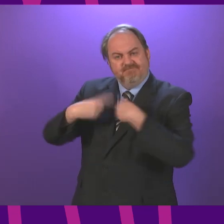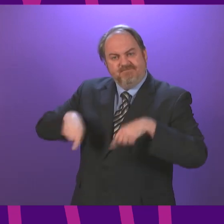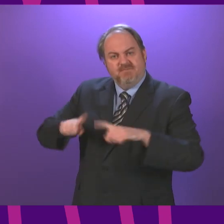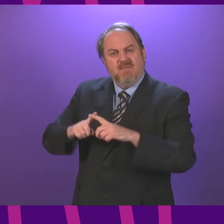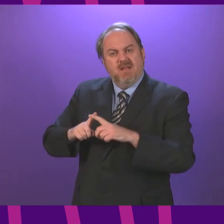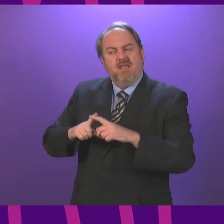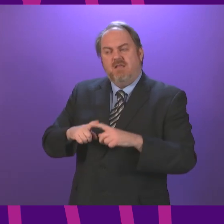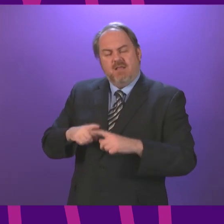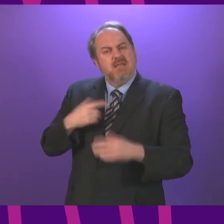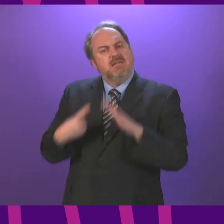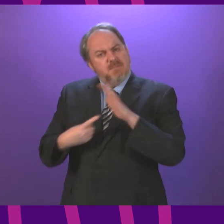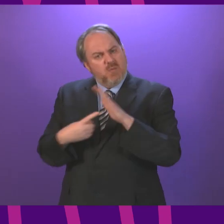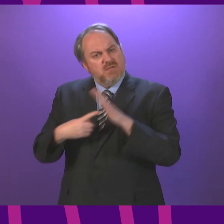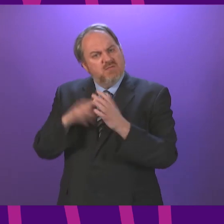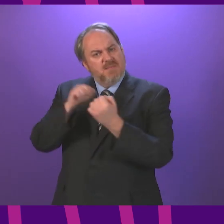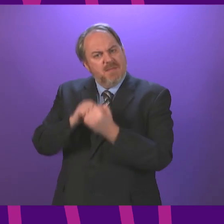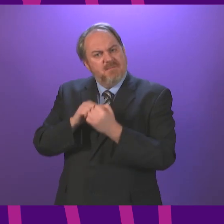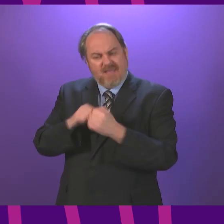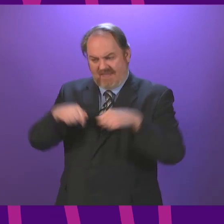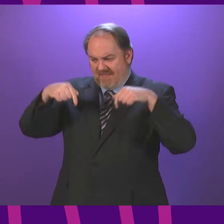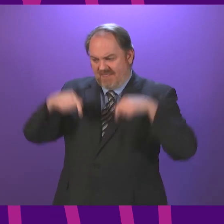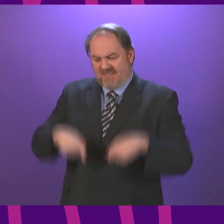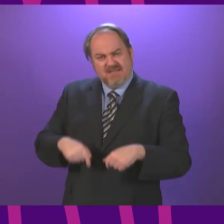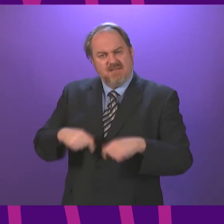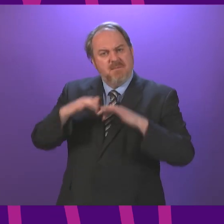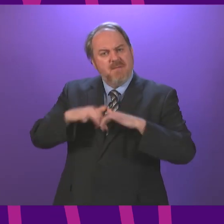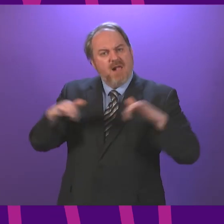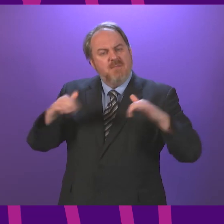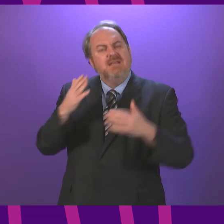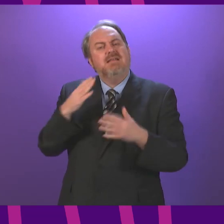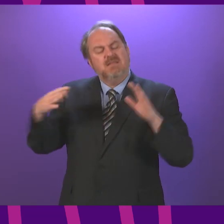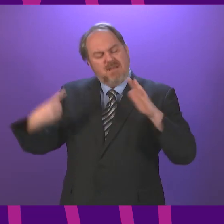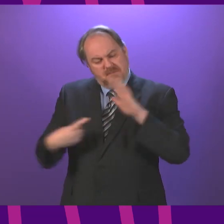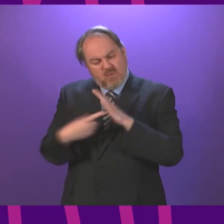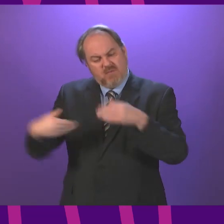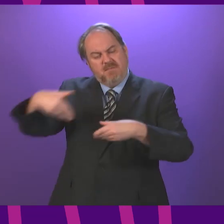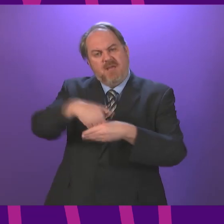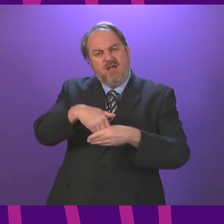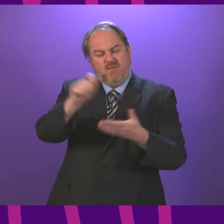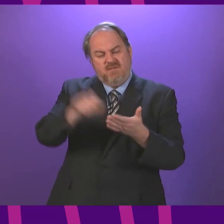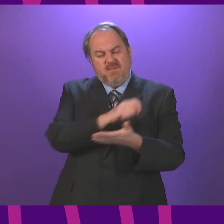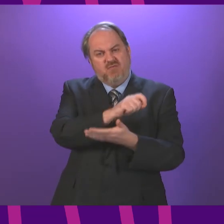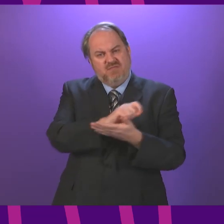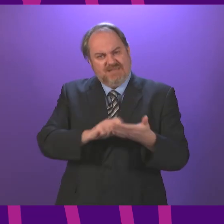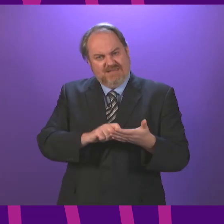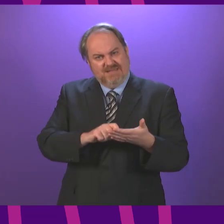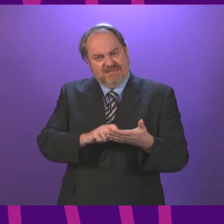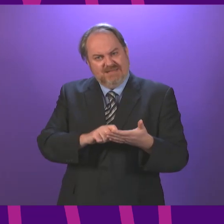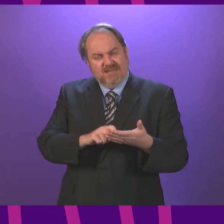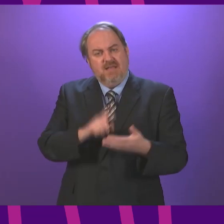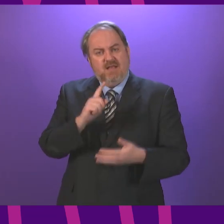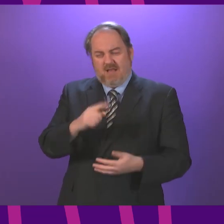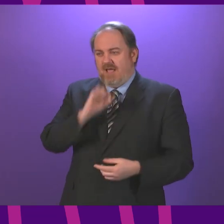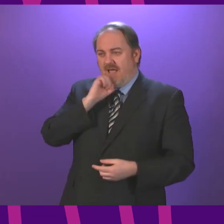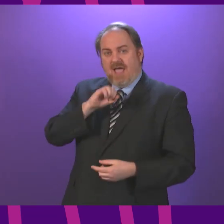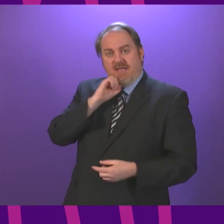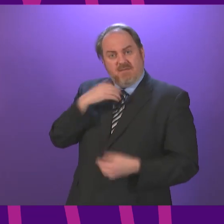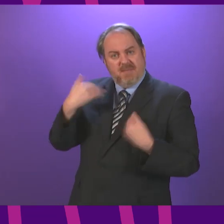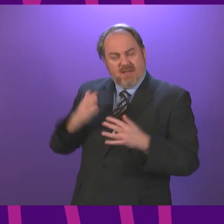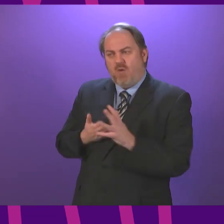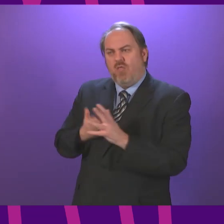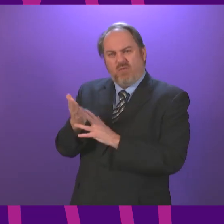democratic institution. By the time I sit down after this session of First Minister's questions today, I will have been subjected, rightly